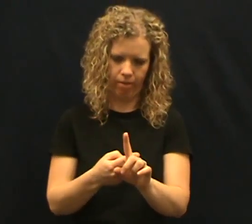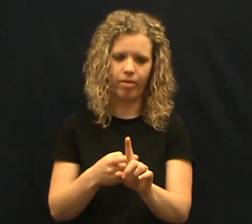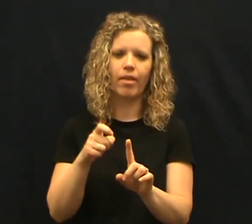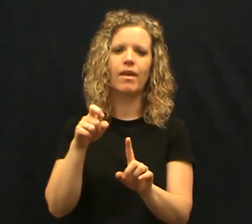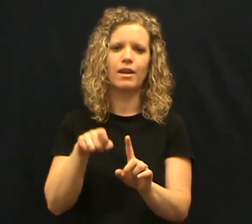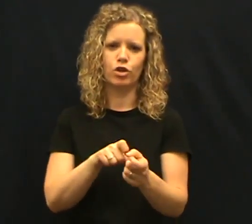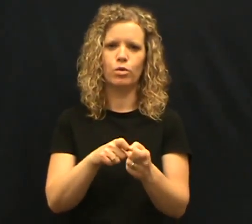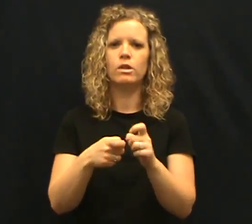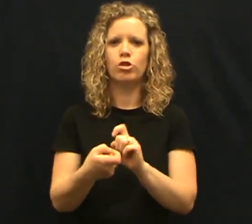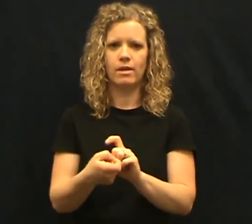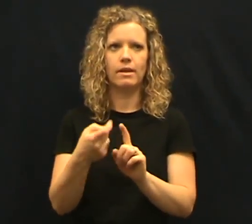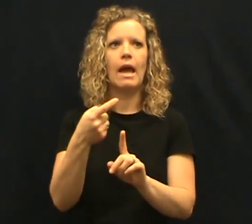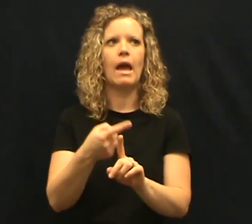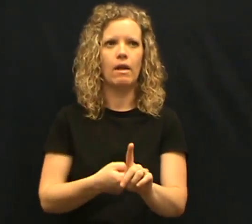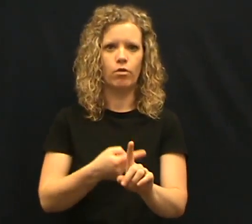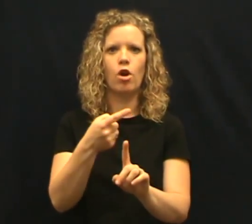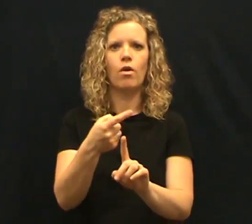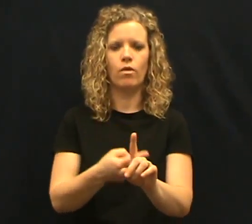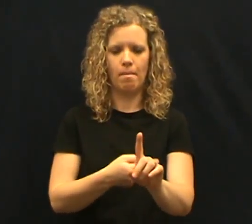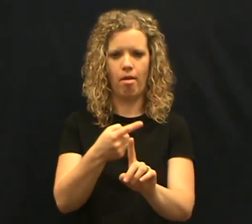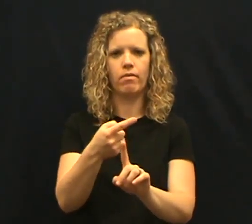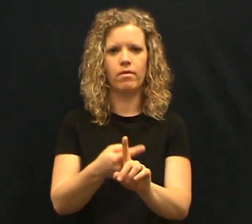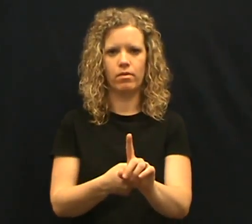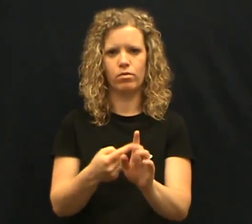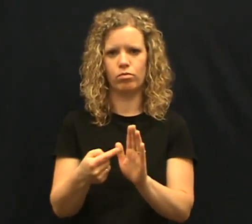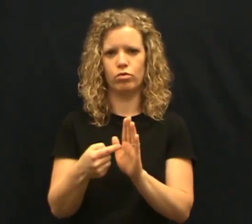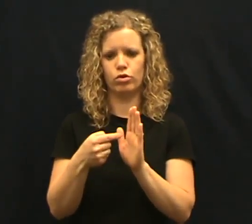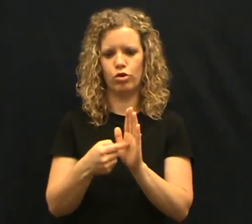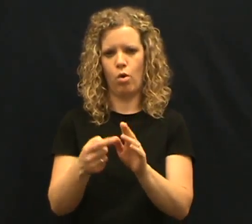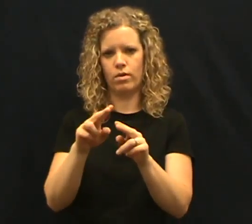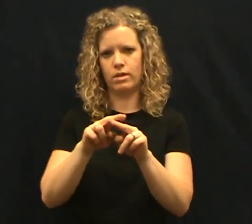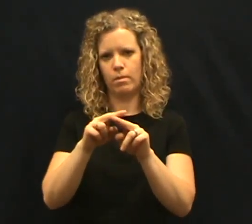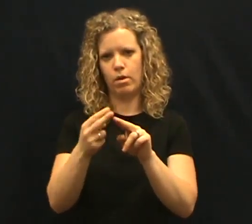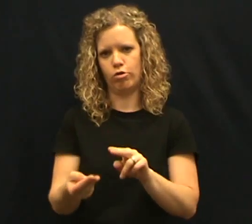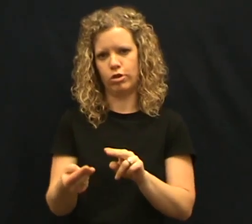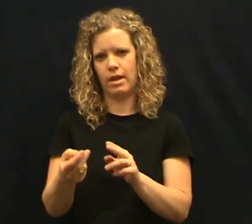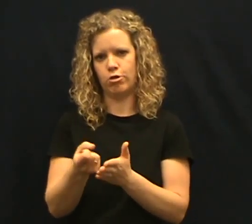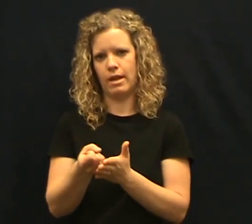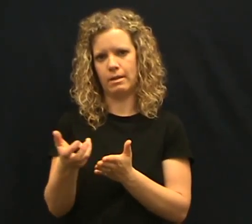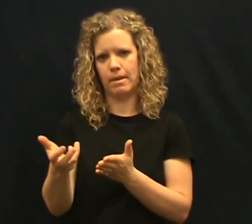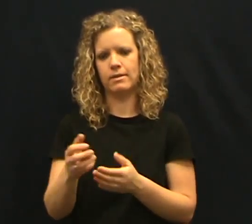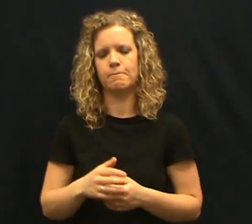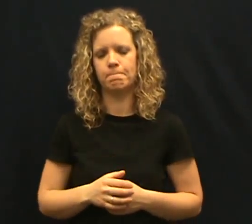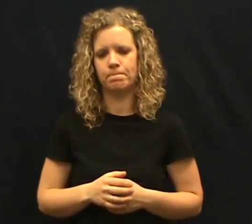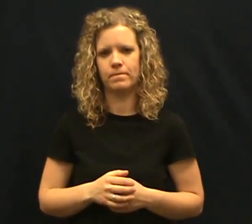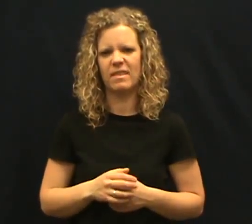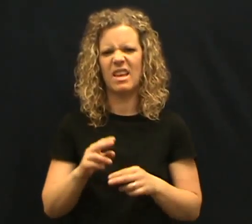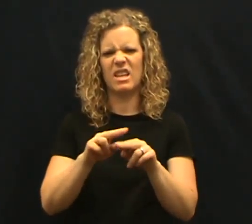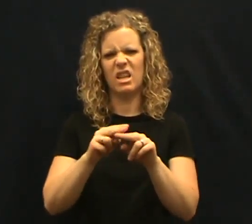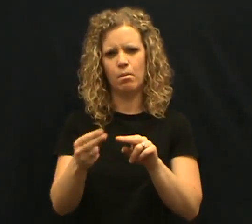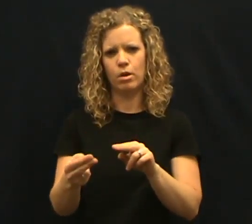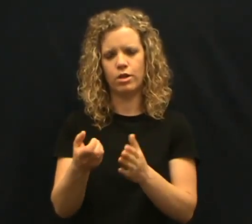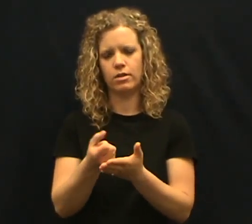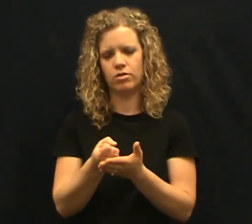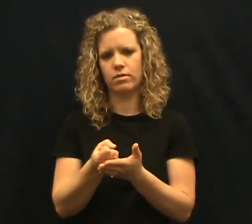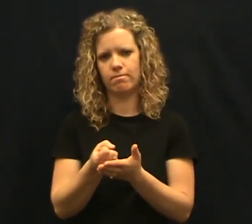adjustment for the depreciation expense. The depreciation expense is a